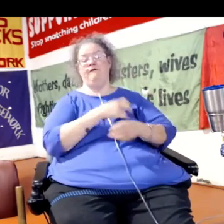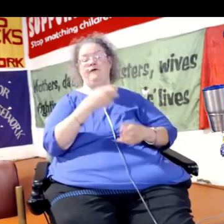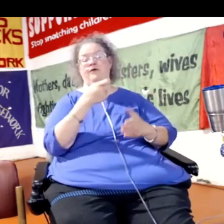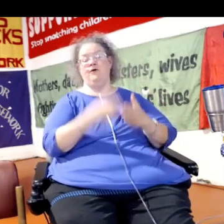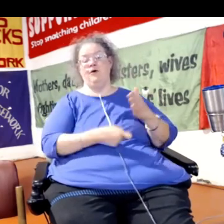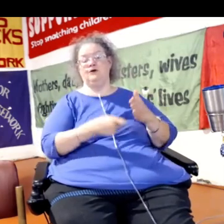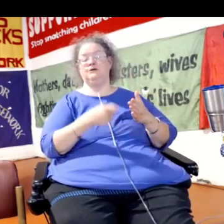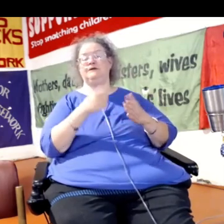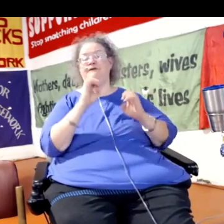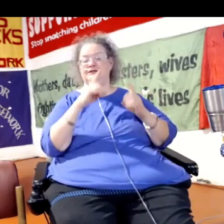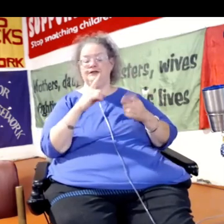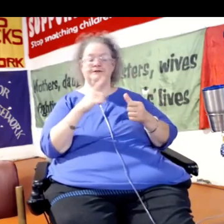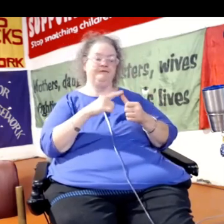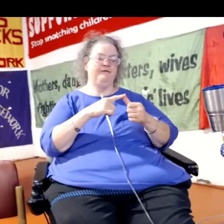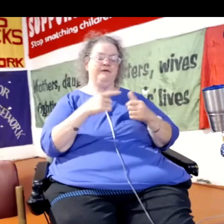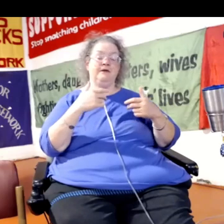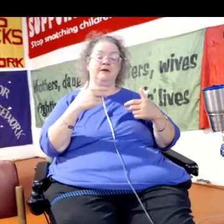etc.